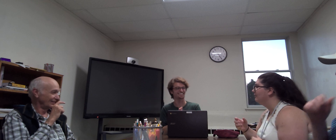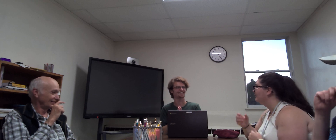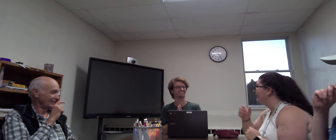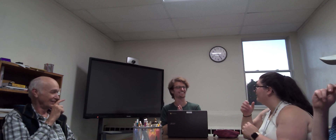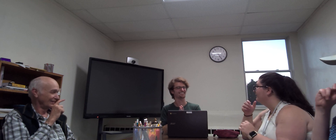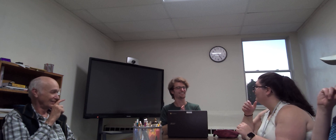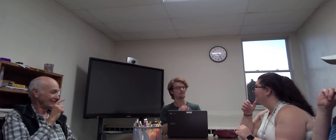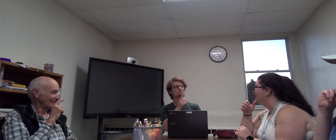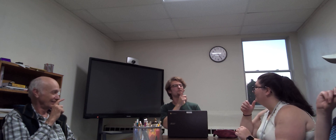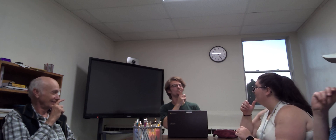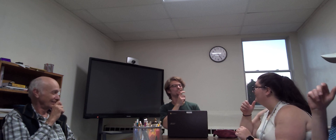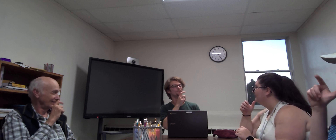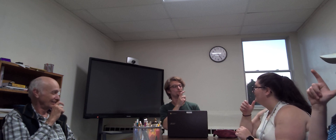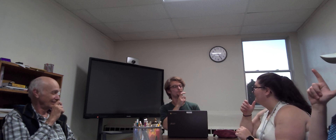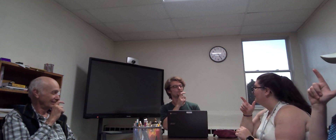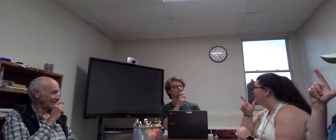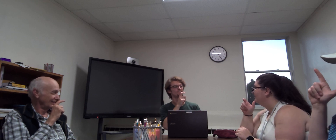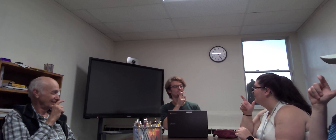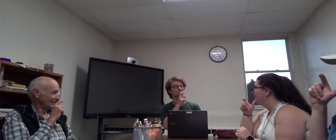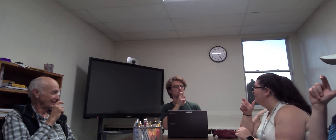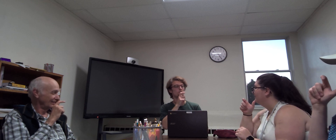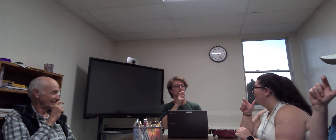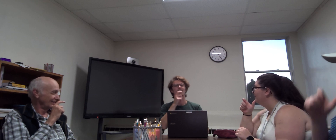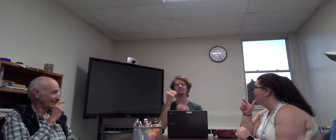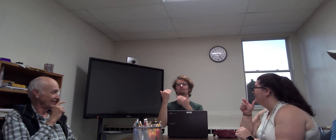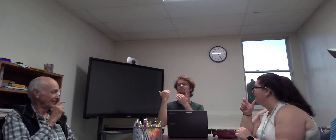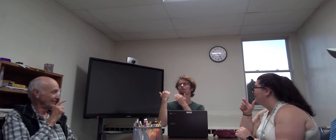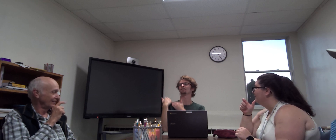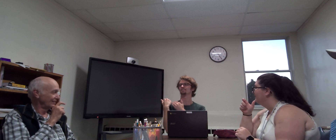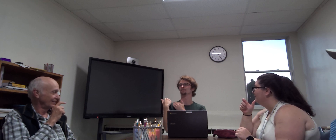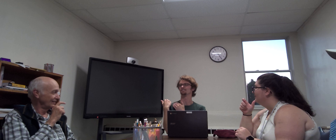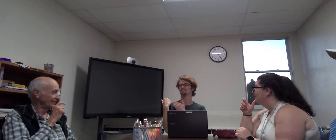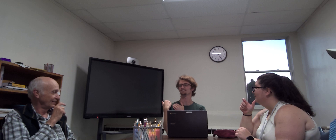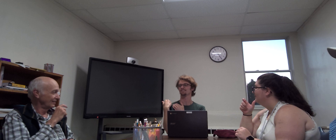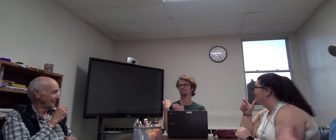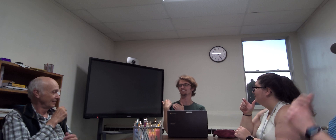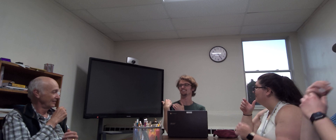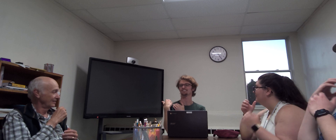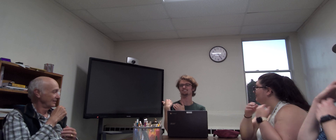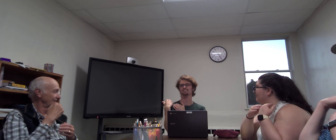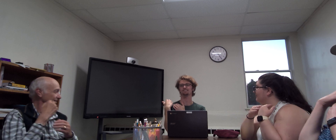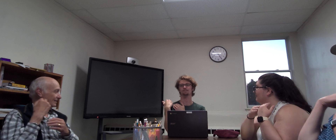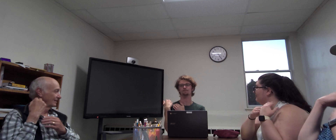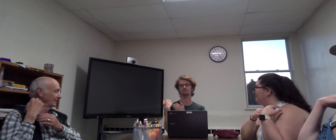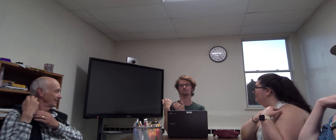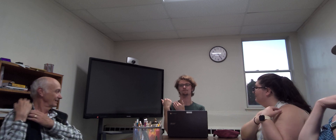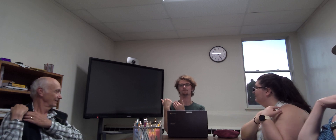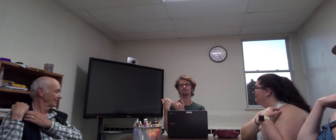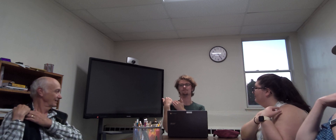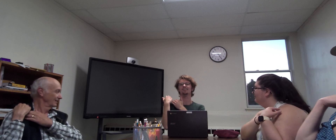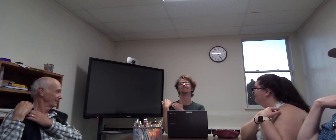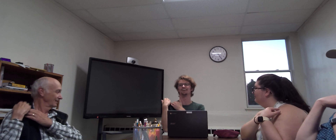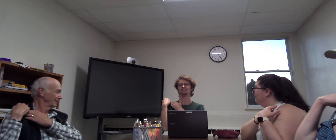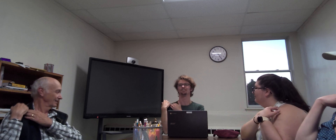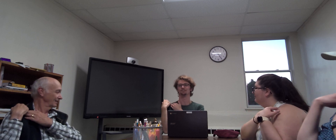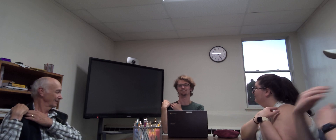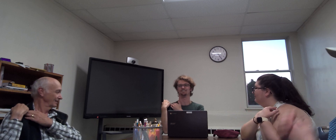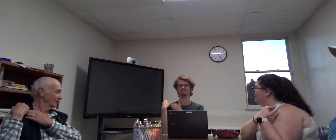okay. We're gonna do who, and then responsible is this. Oh, weight on your shoulders. Yeah, on your Weight shoulder.